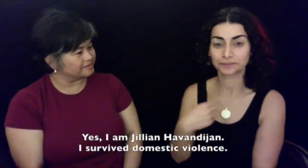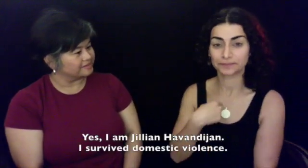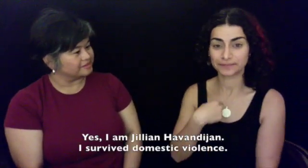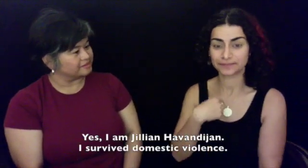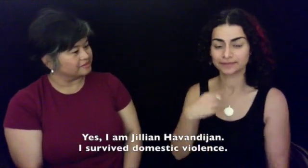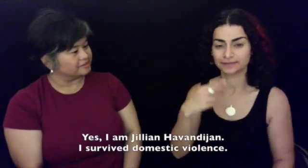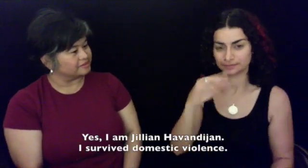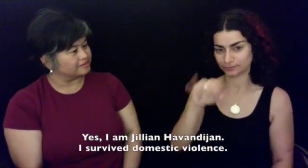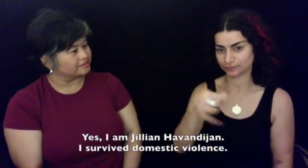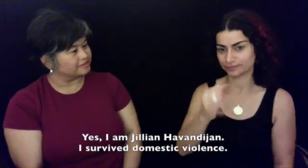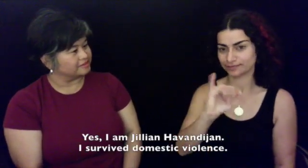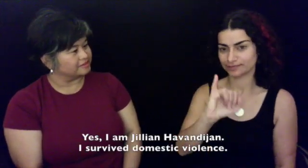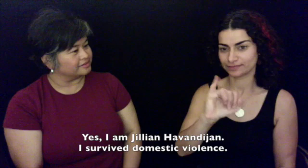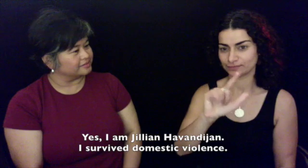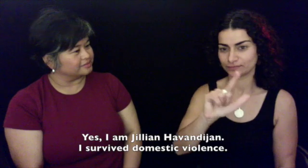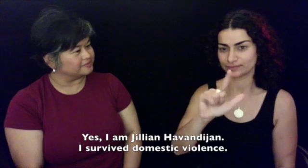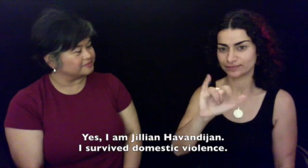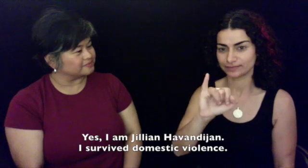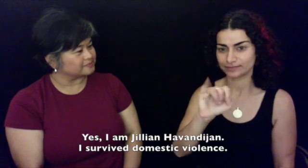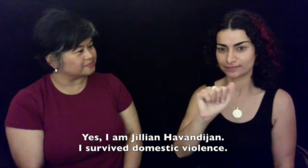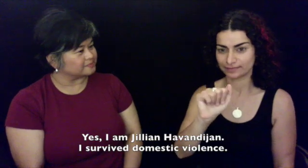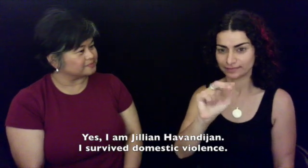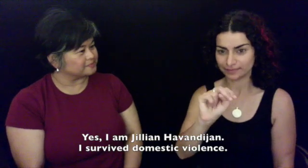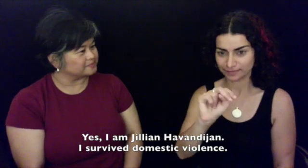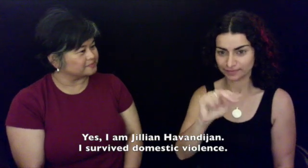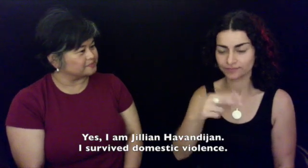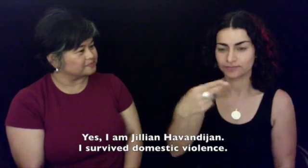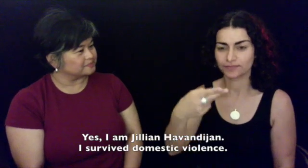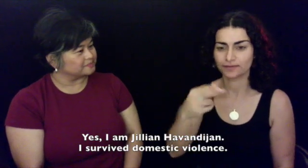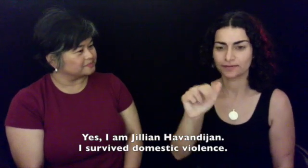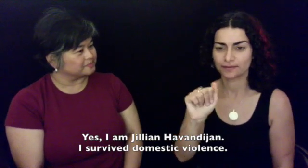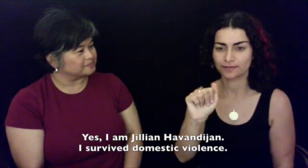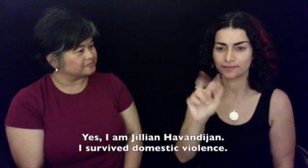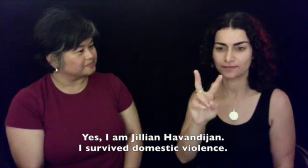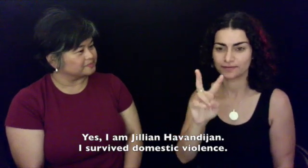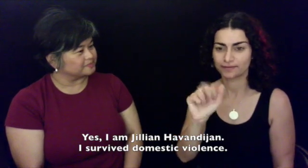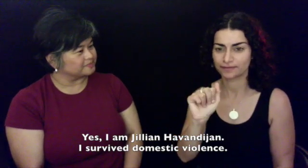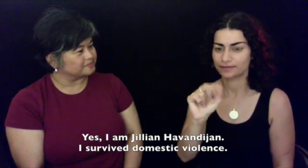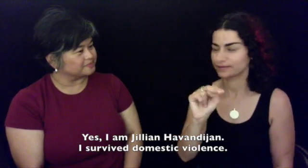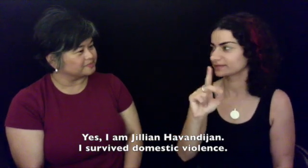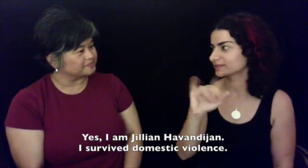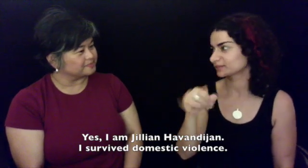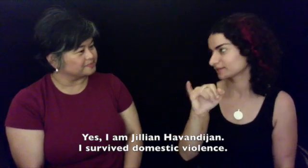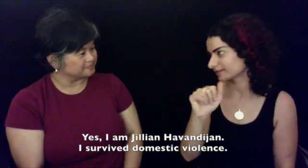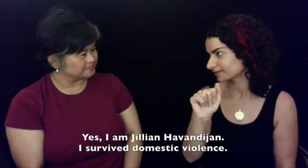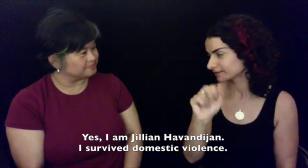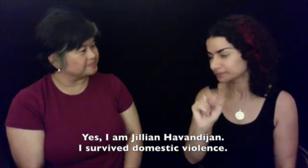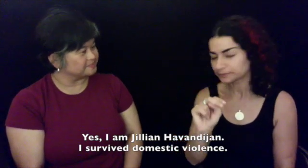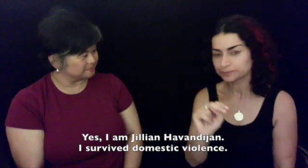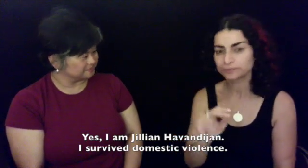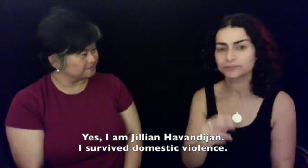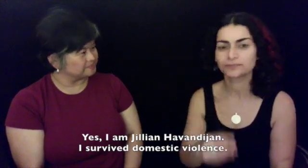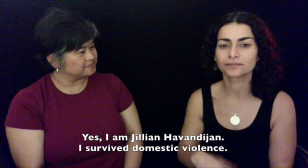Yes, I am Jillian Habanjan, and I survived domestic violence.